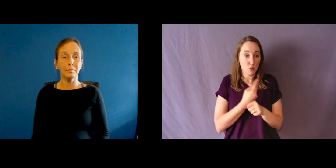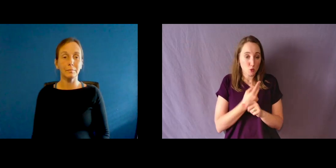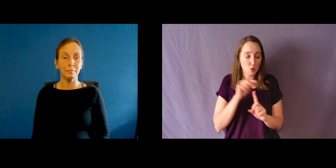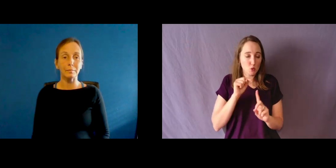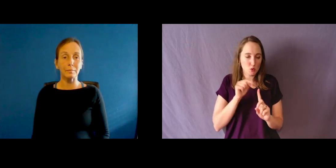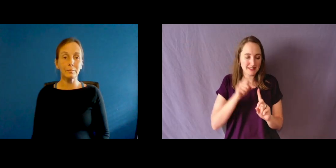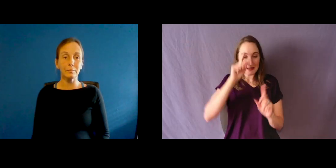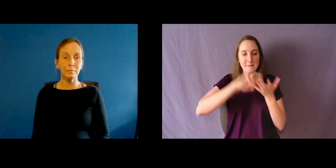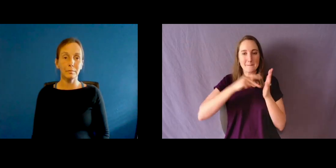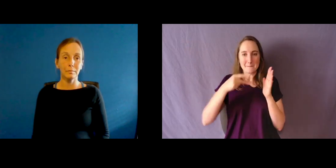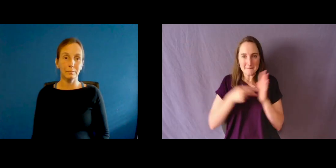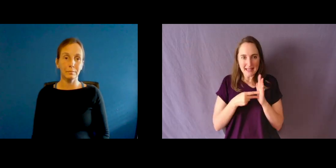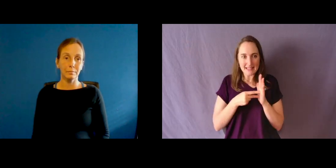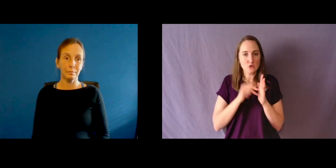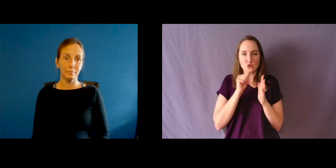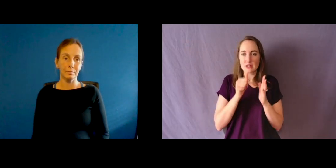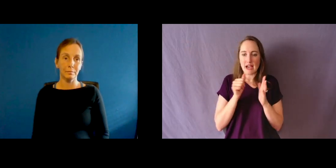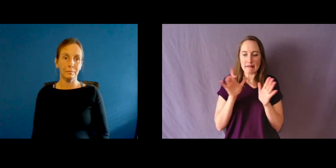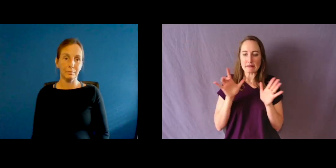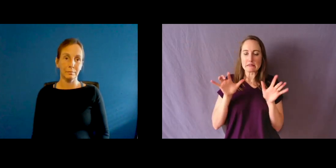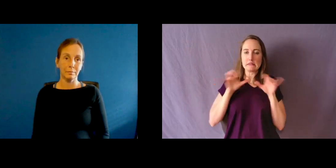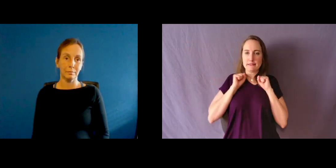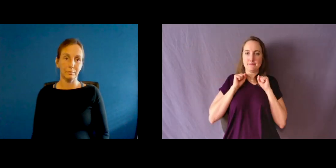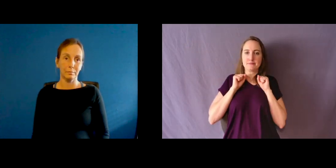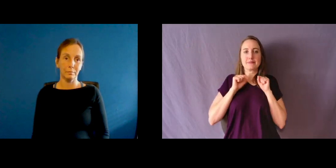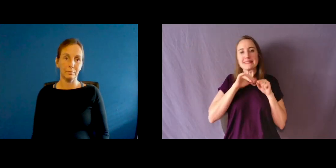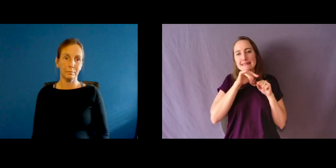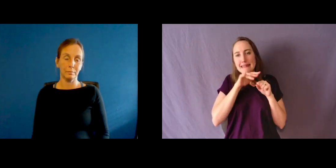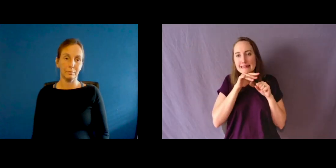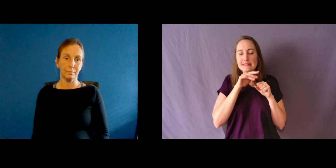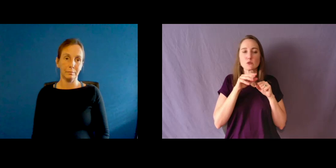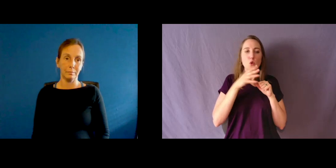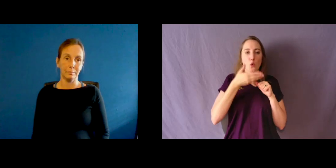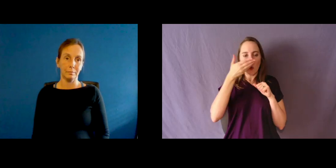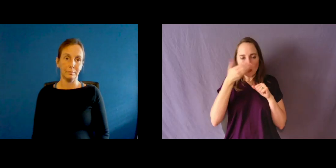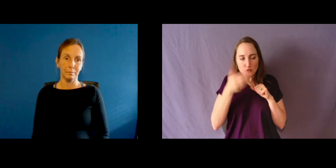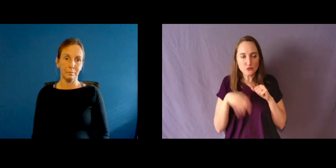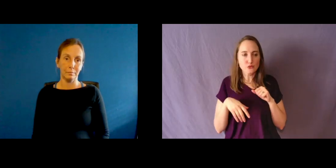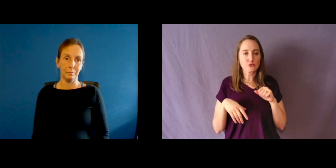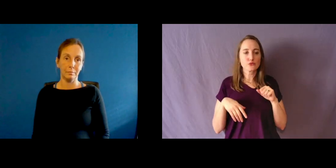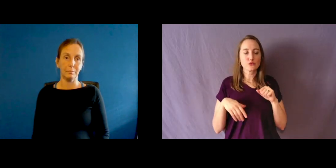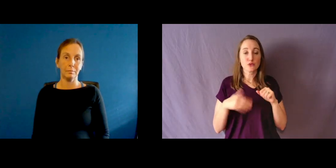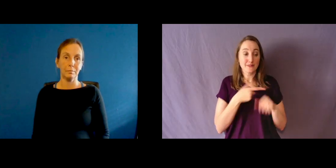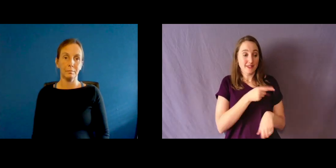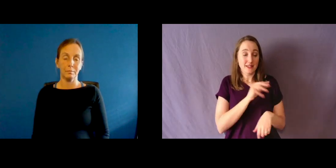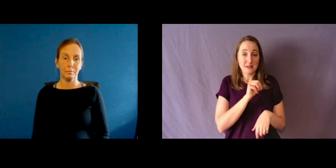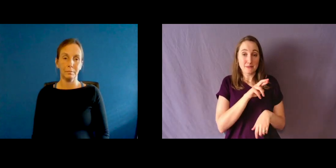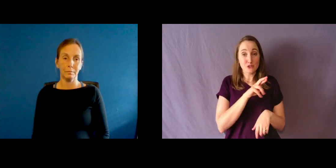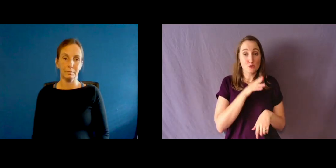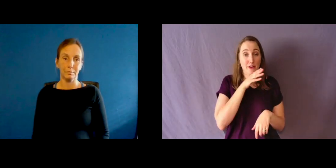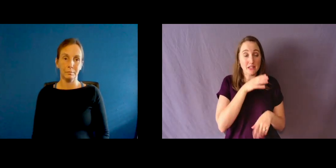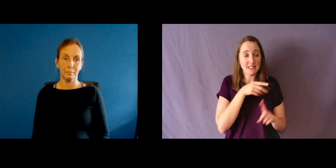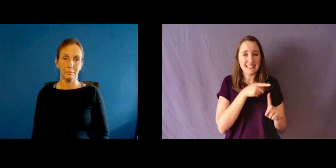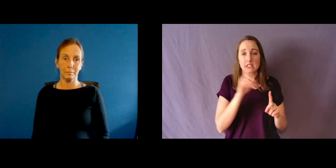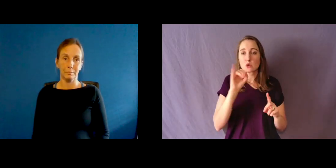It's meant to not hold in stains or odors. So even if we have Mr. Breakfast who can, he